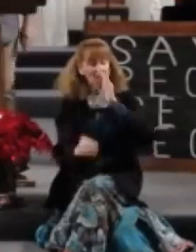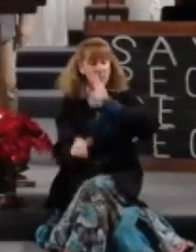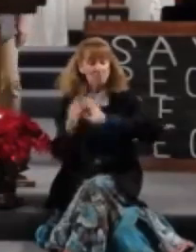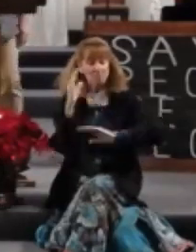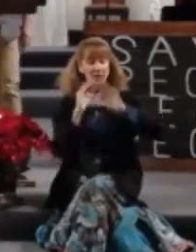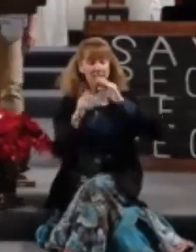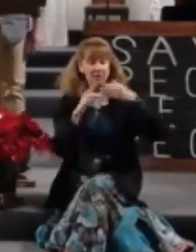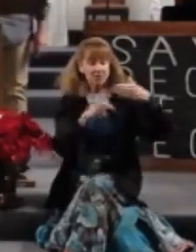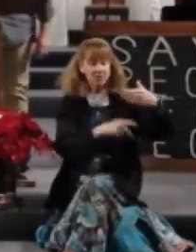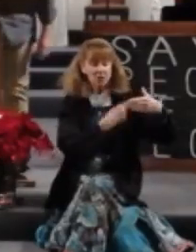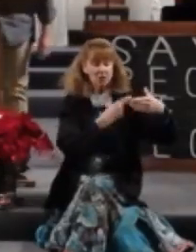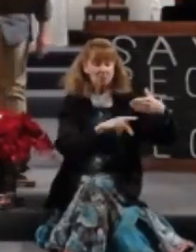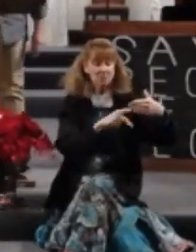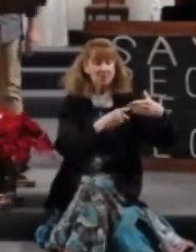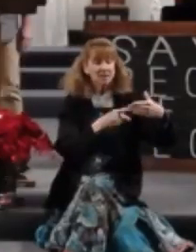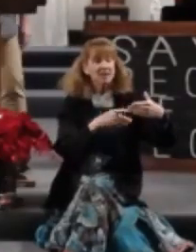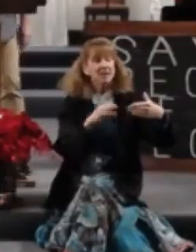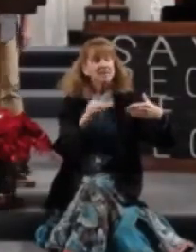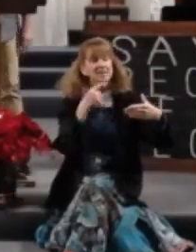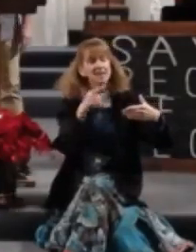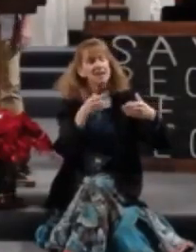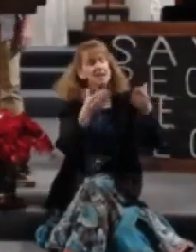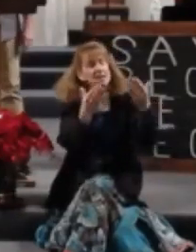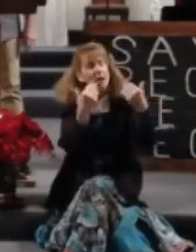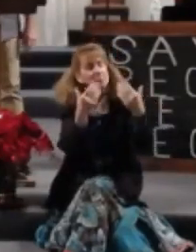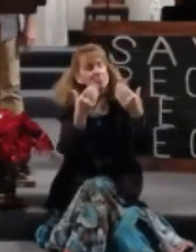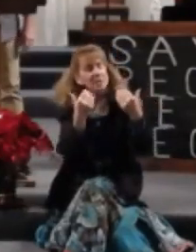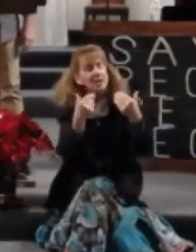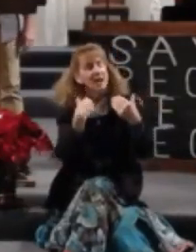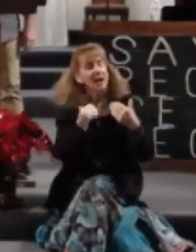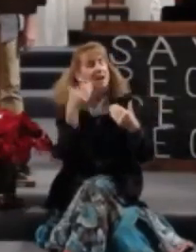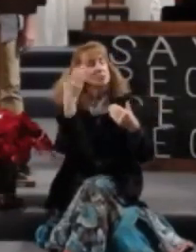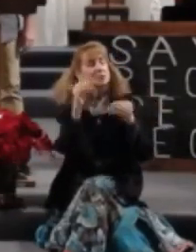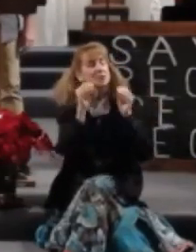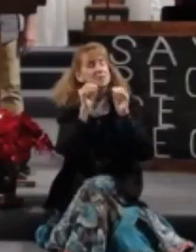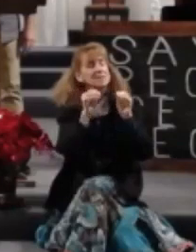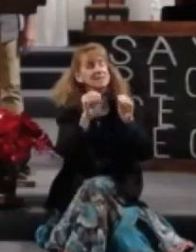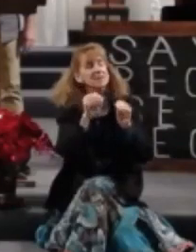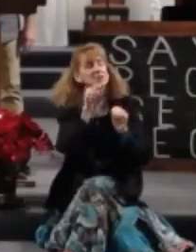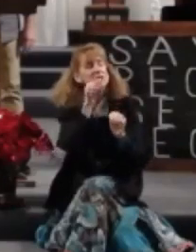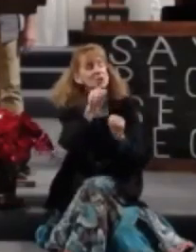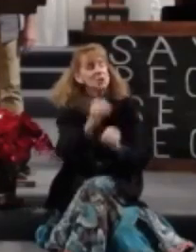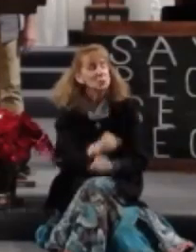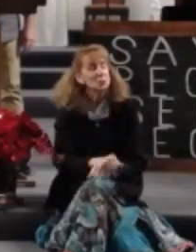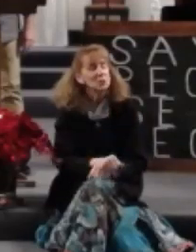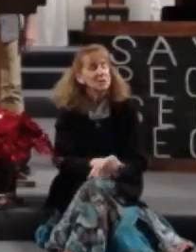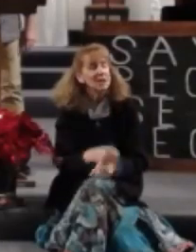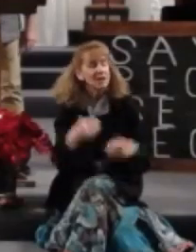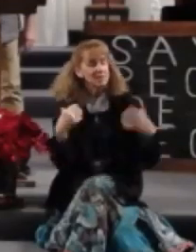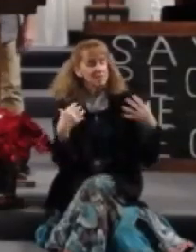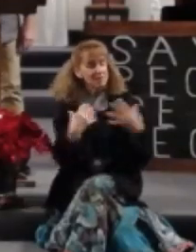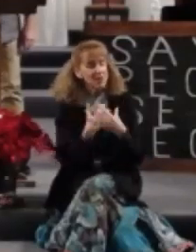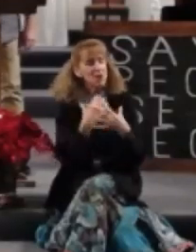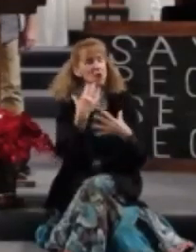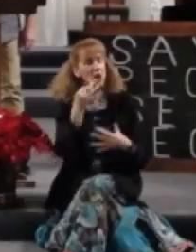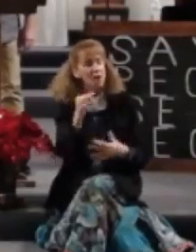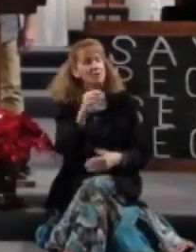Psalm 34:11, he says, "Come, my children, listen to me. I will teach you the fear of the Lord."